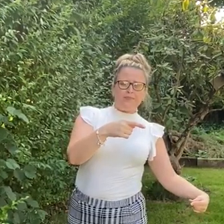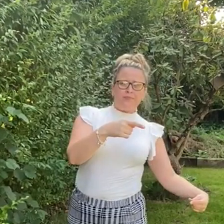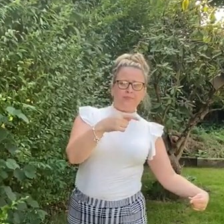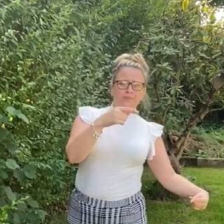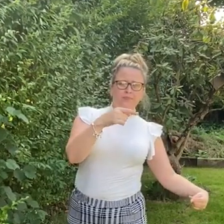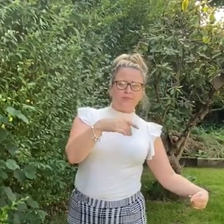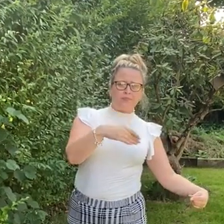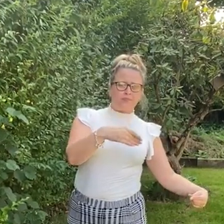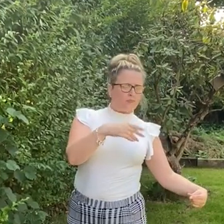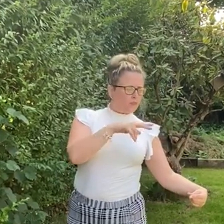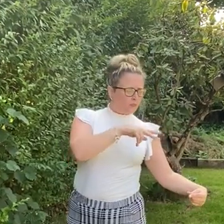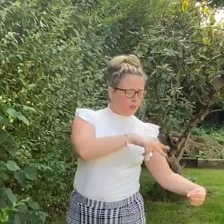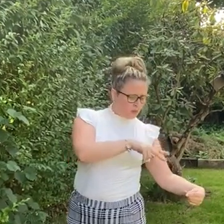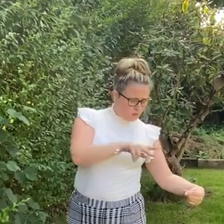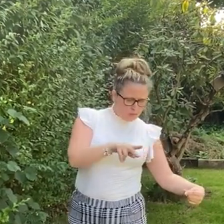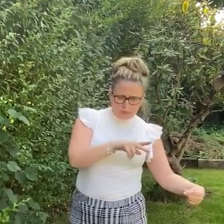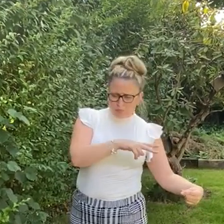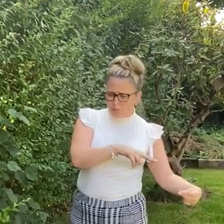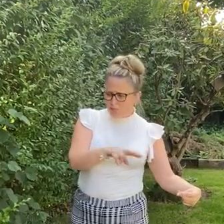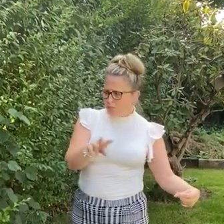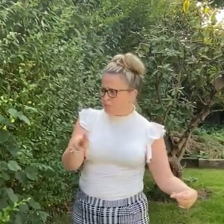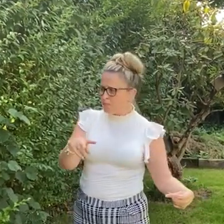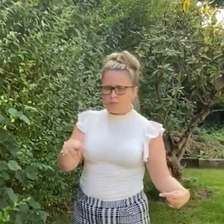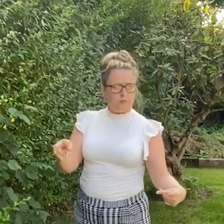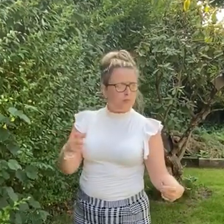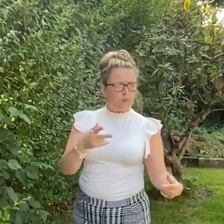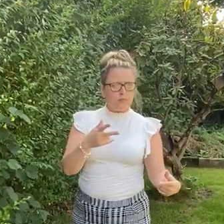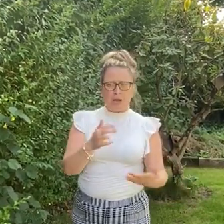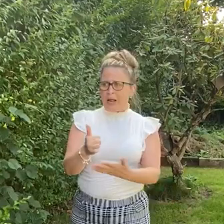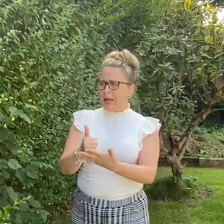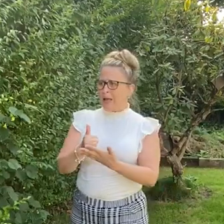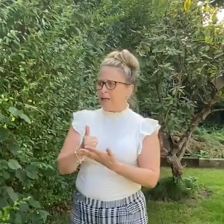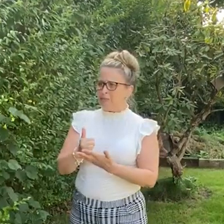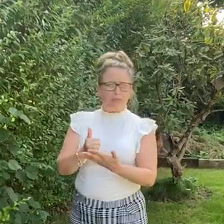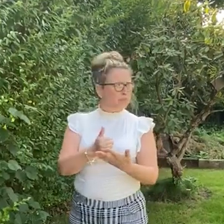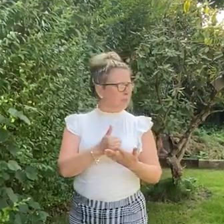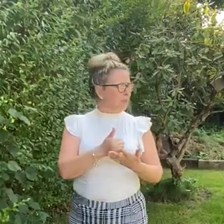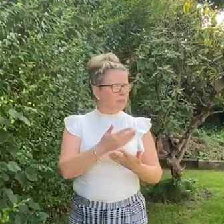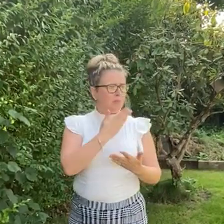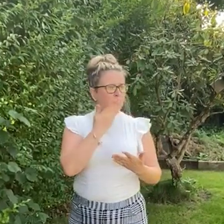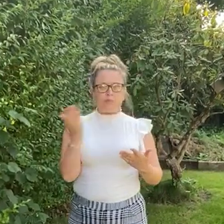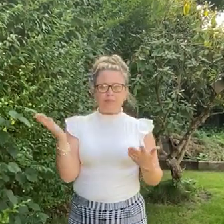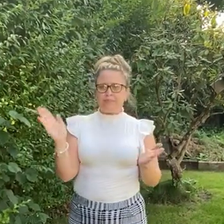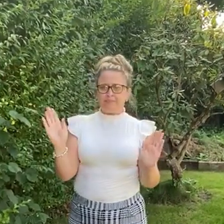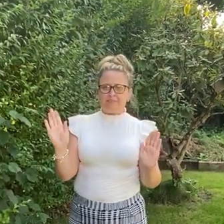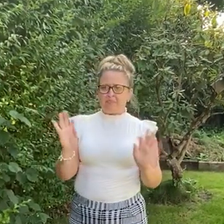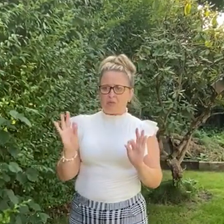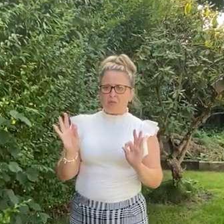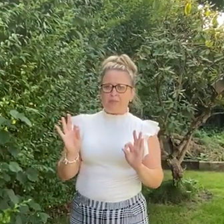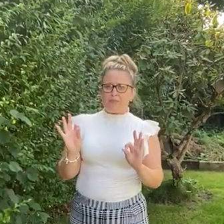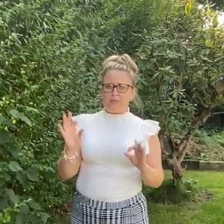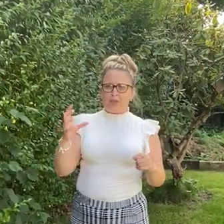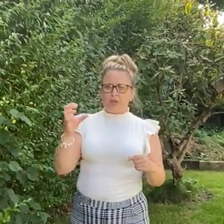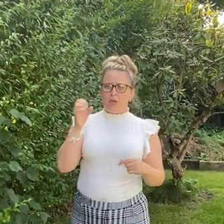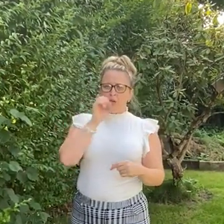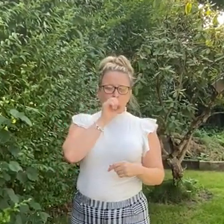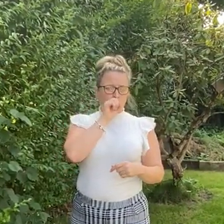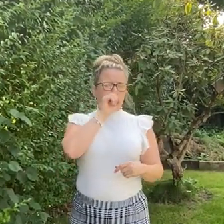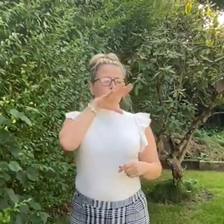around, but no help could be found. The dragon drew nearer and, licking his